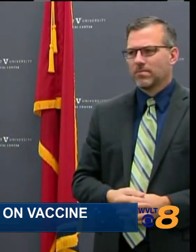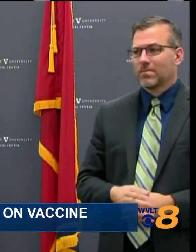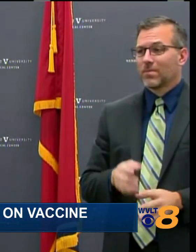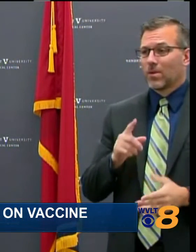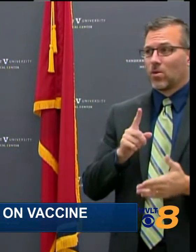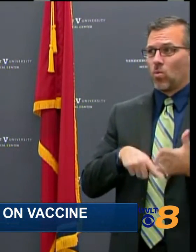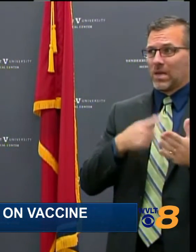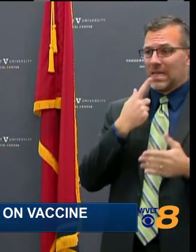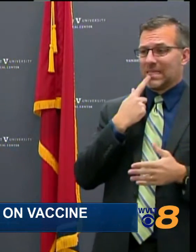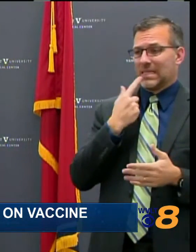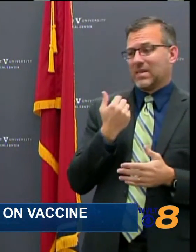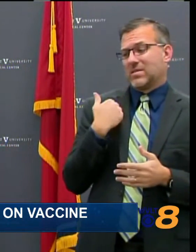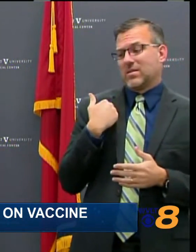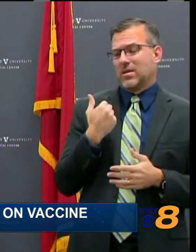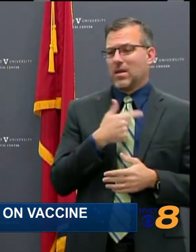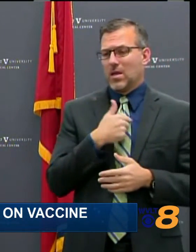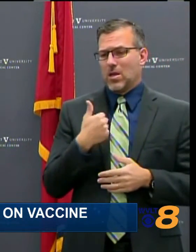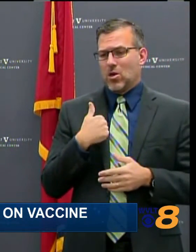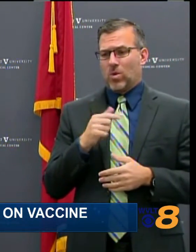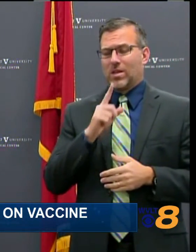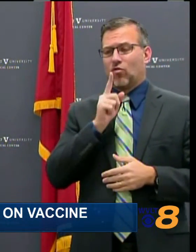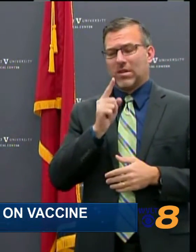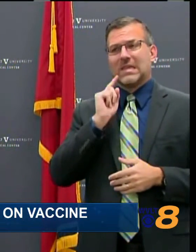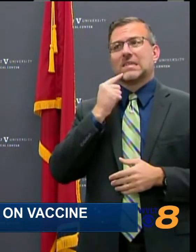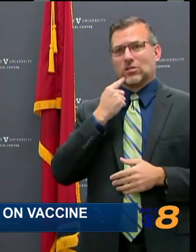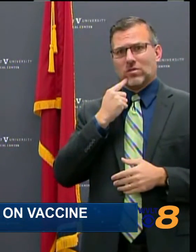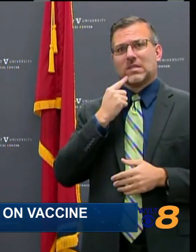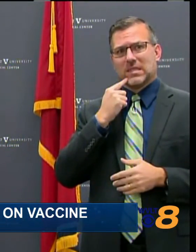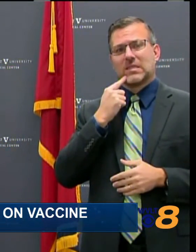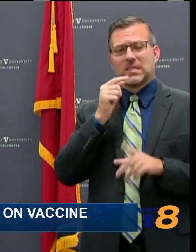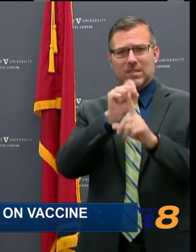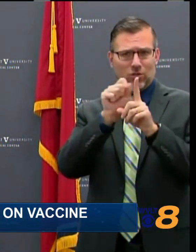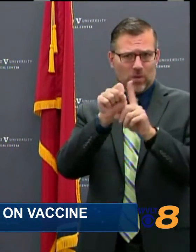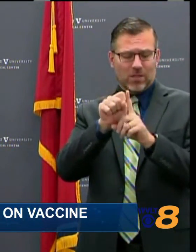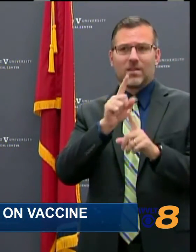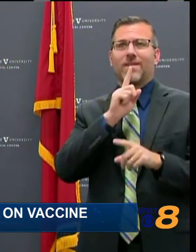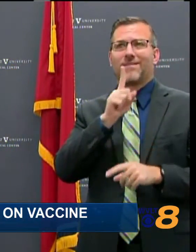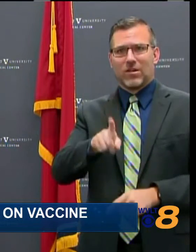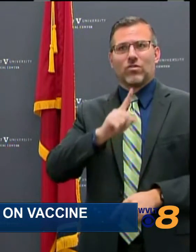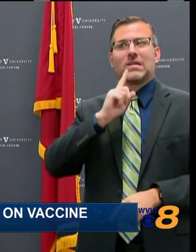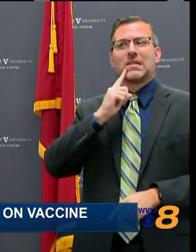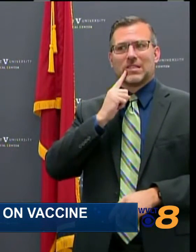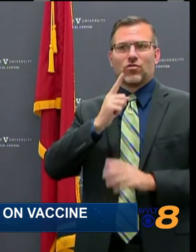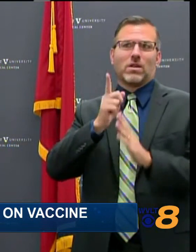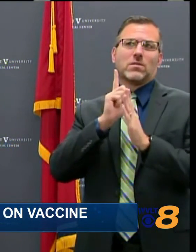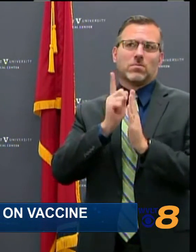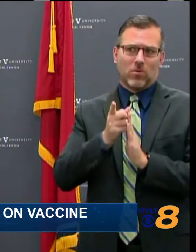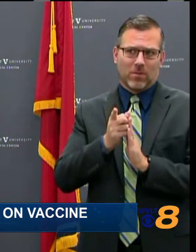said earlier is that we're in a dire situation in this state. We're in a very serious moment in the